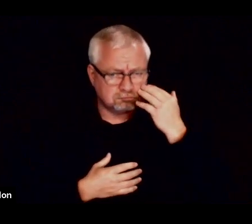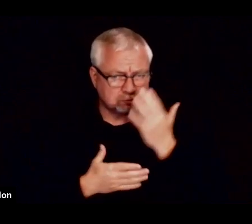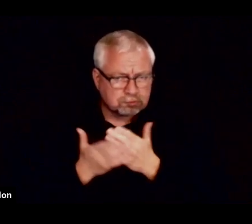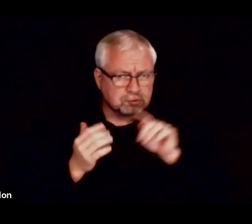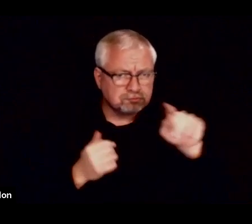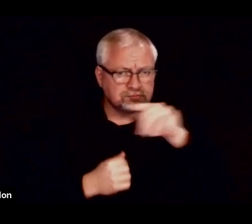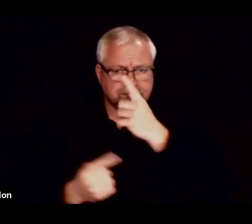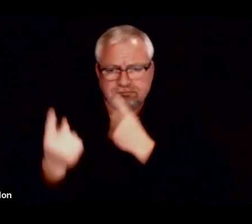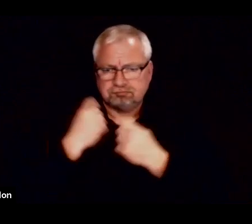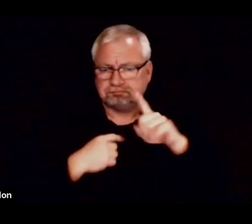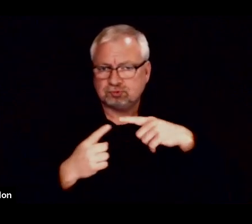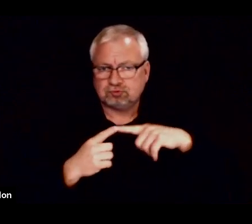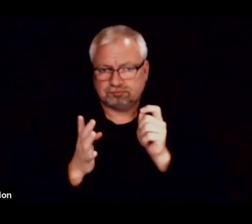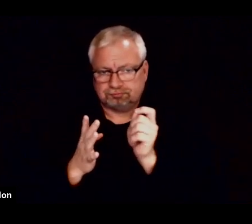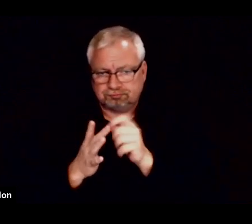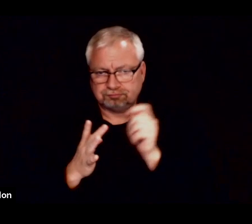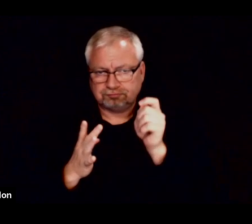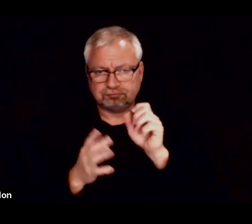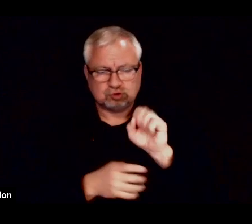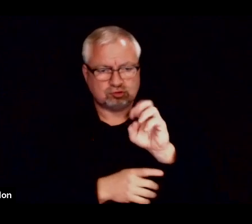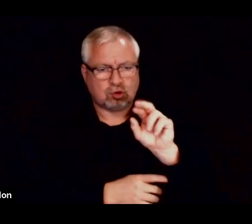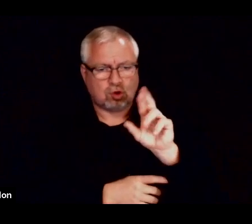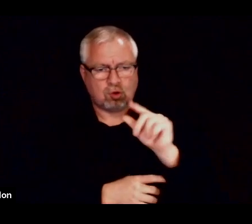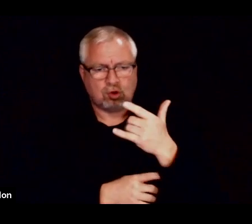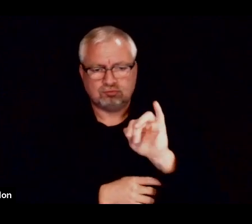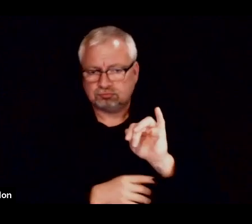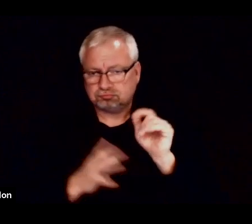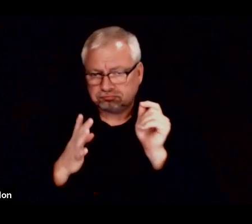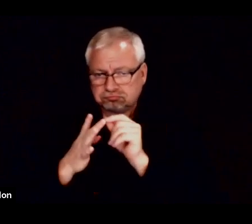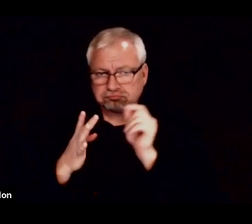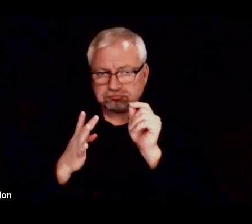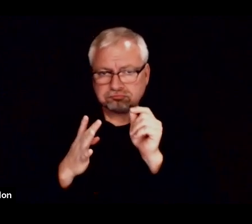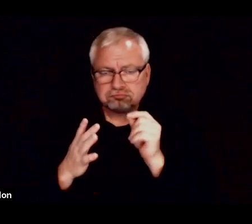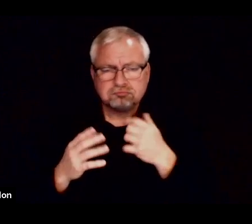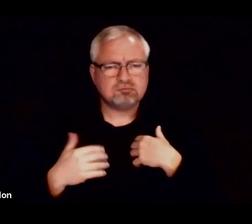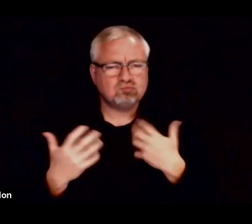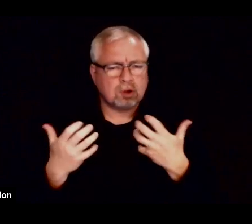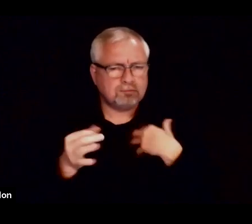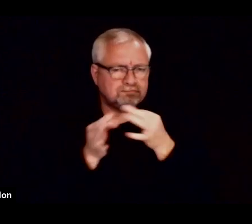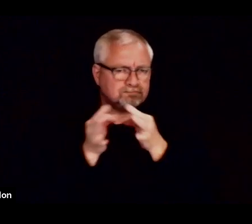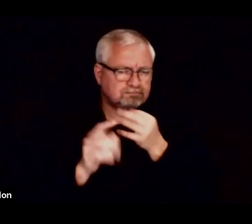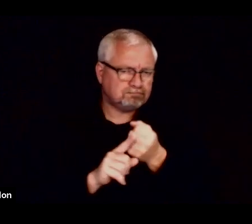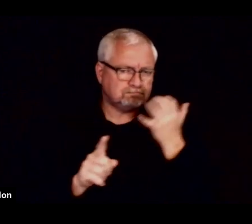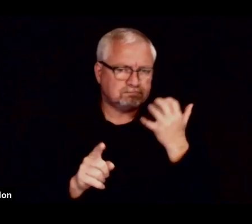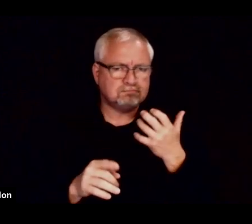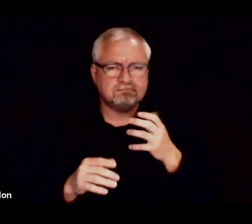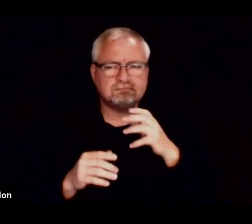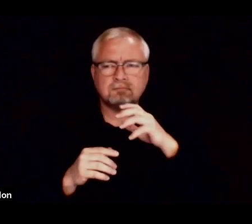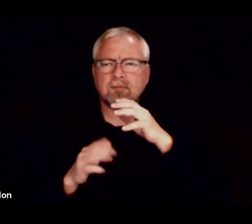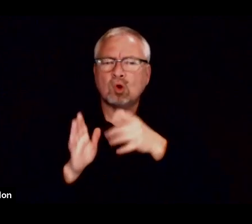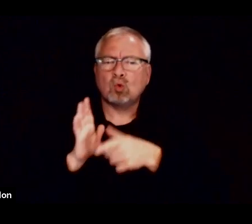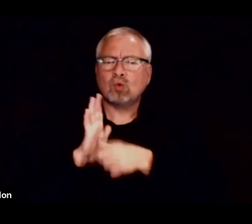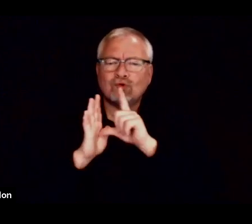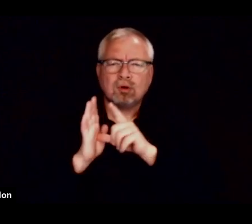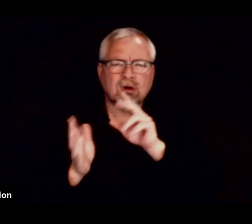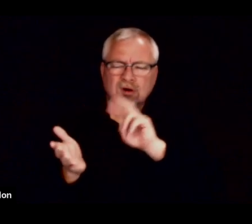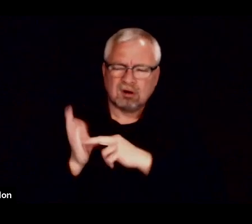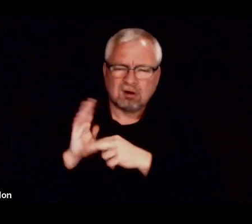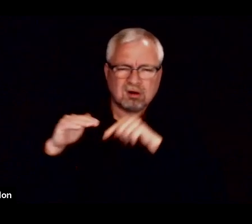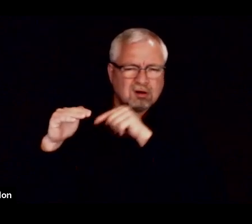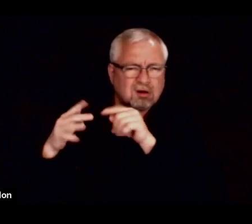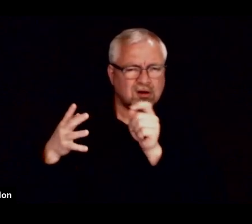And so what I will do is just review some basics, then talk a little bit about some of the studies that